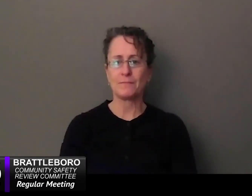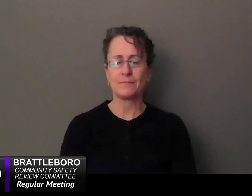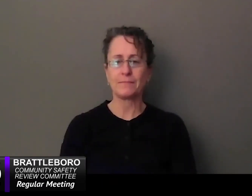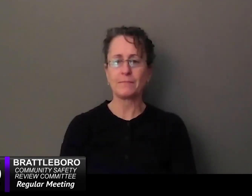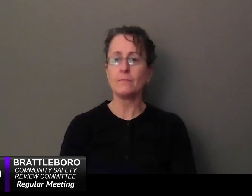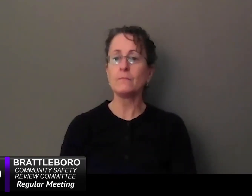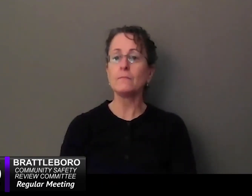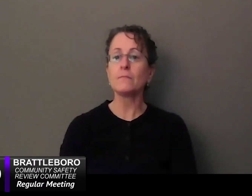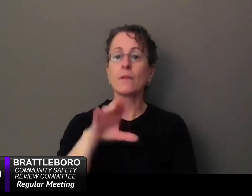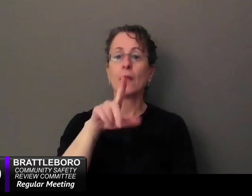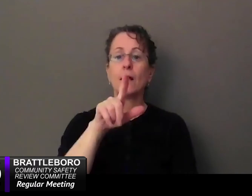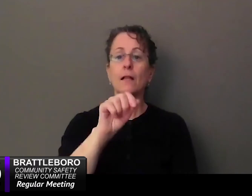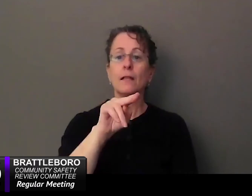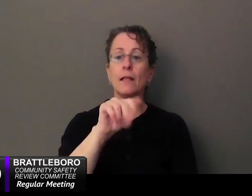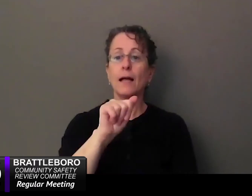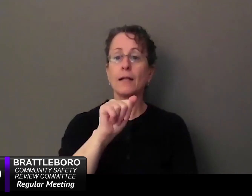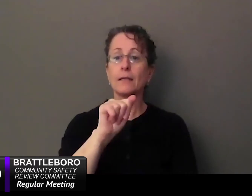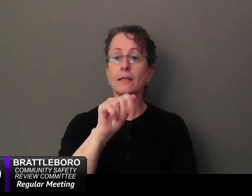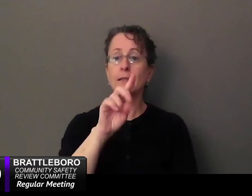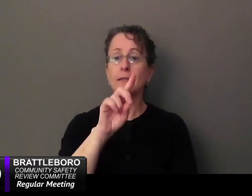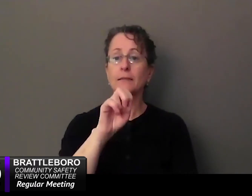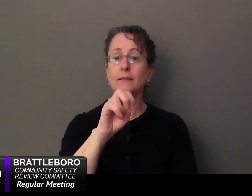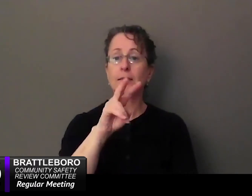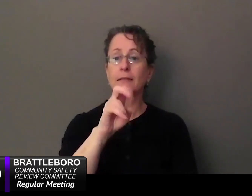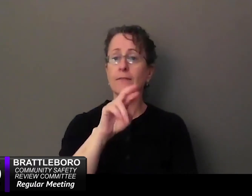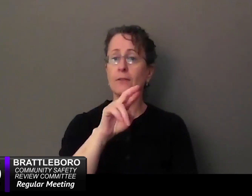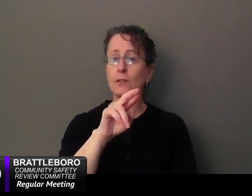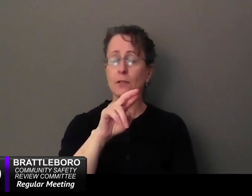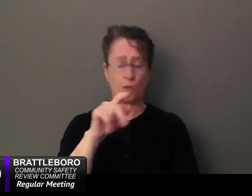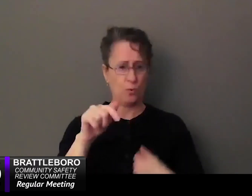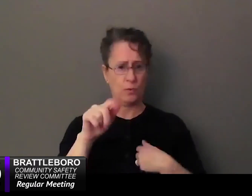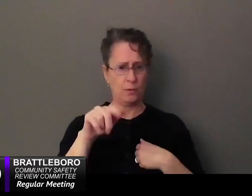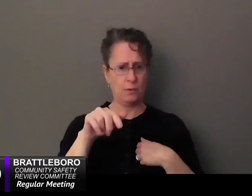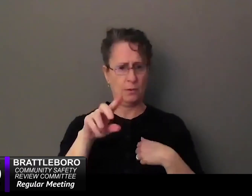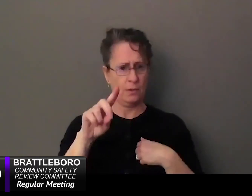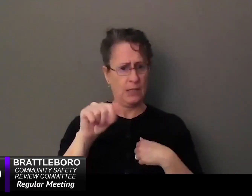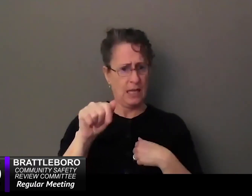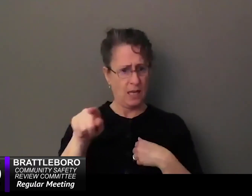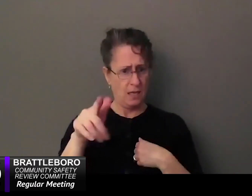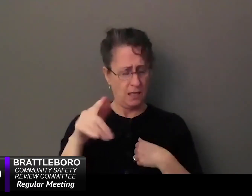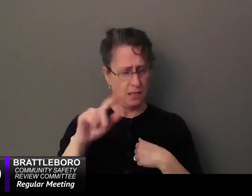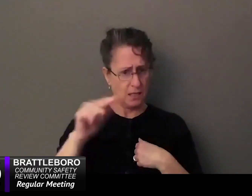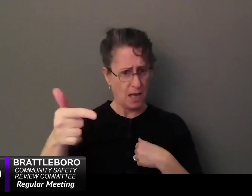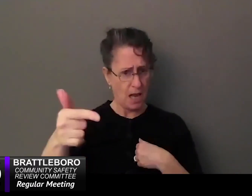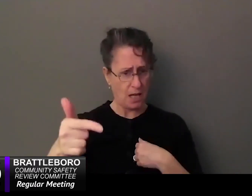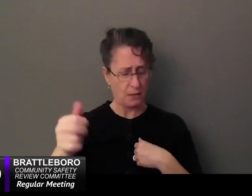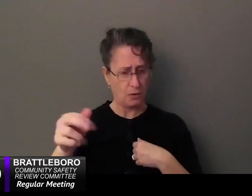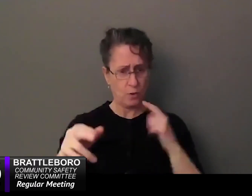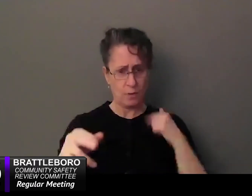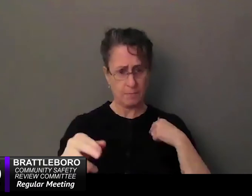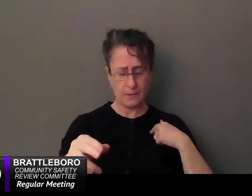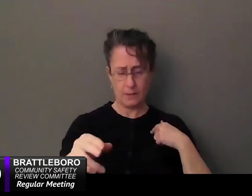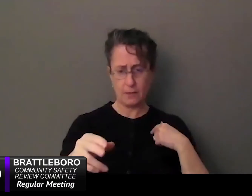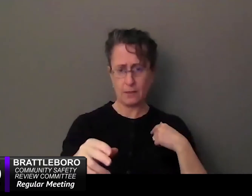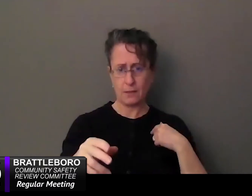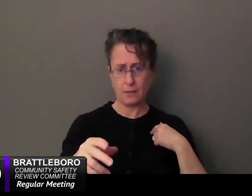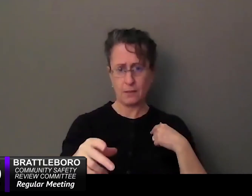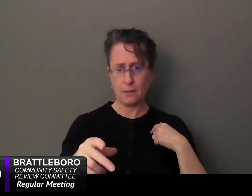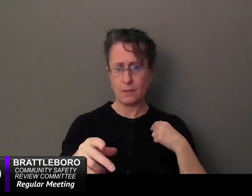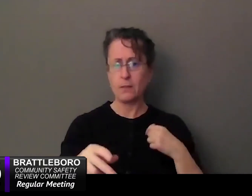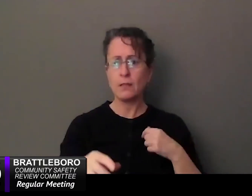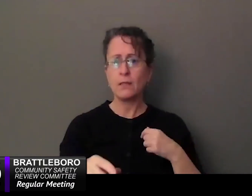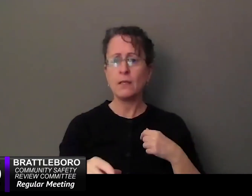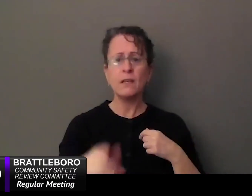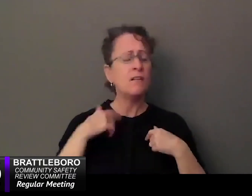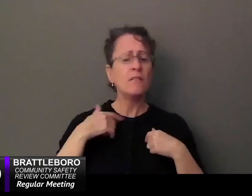I can go next. Oh, I'm sorry. DA, is that, how do you say your name? I think you had your hand raised as well. That's